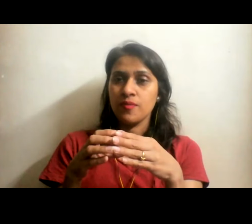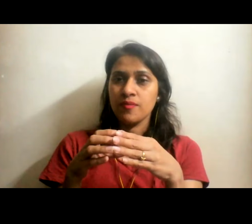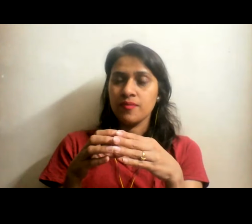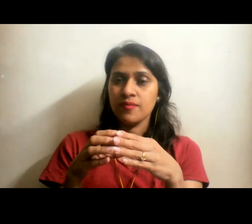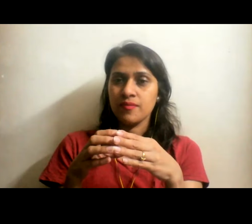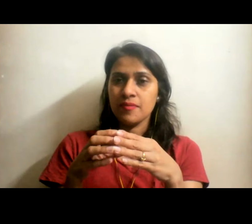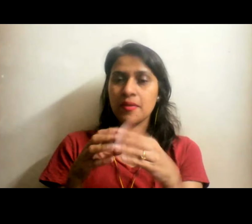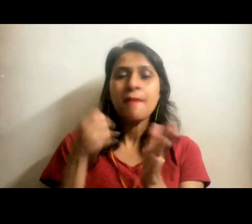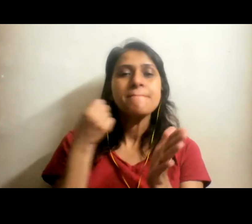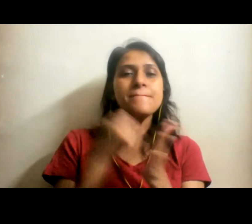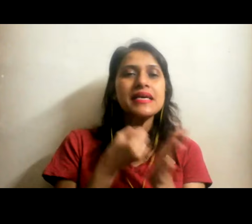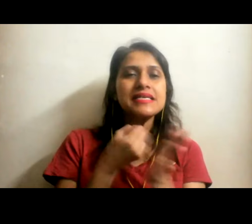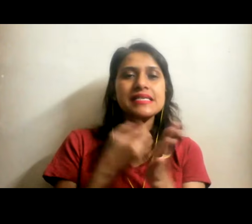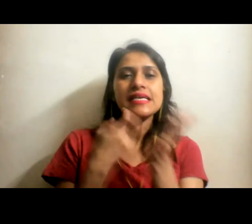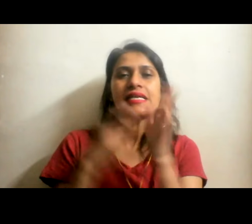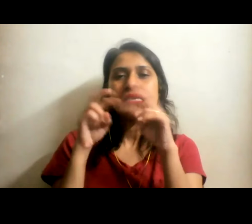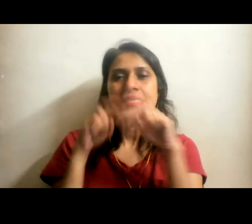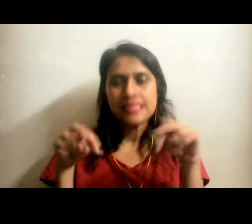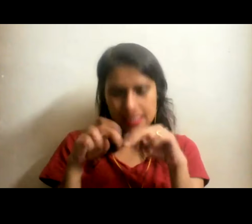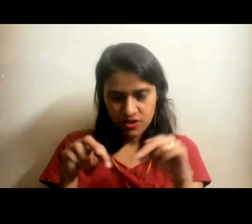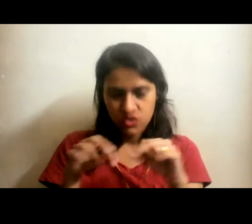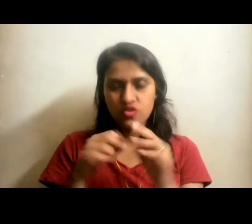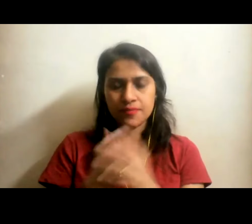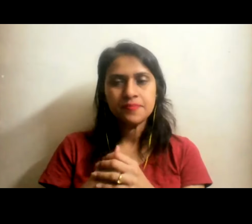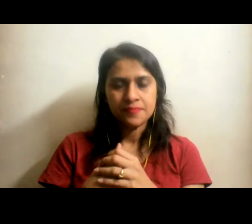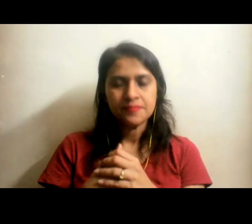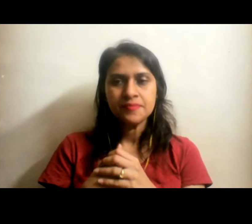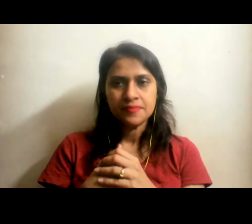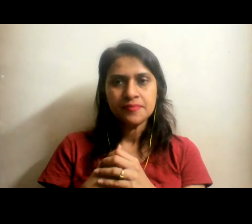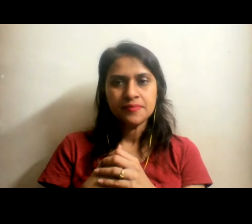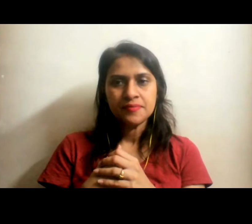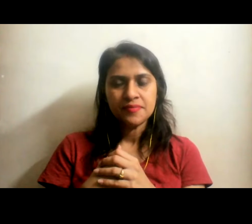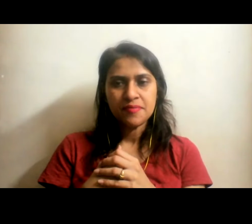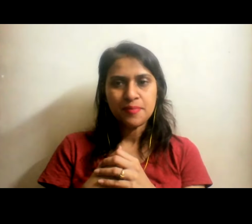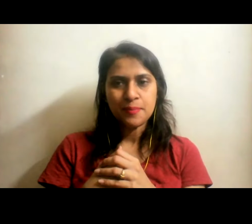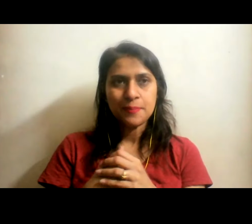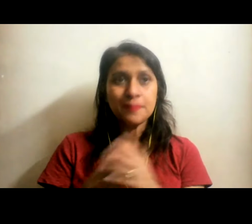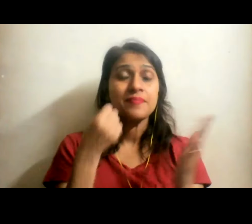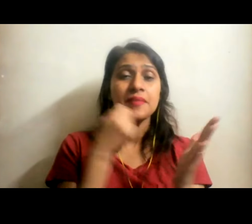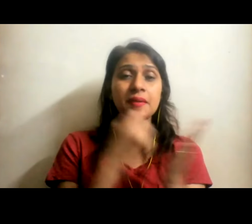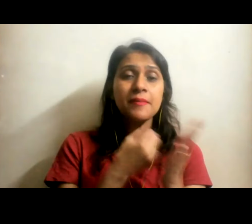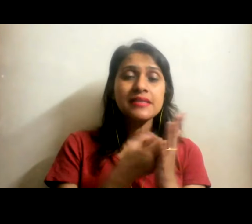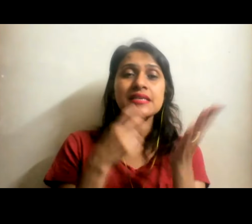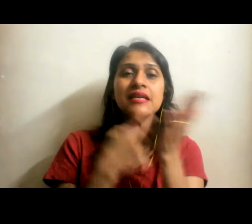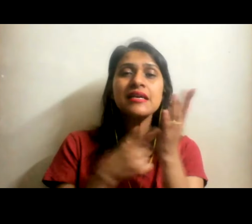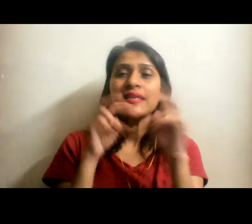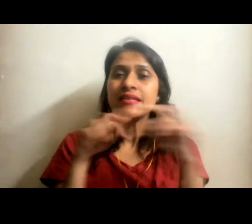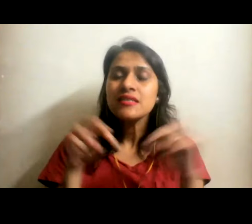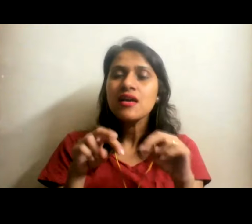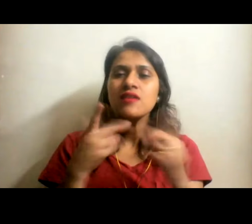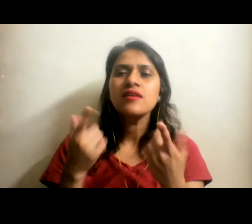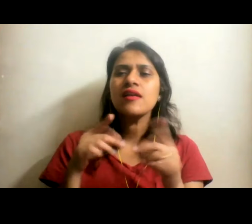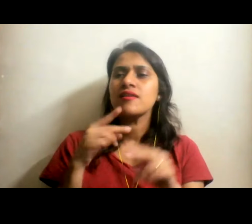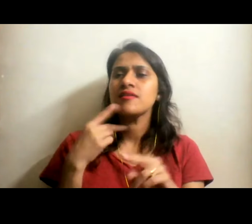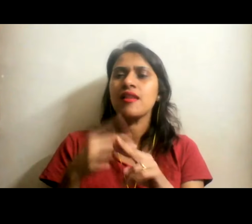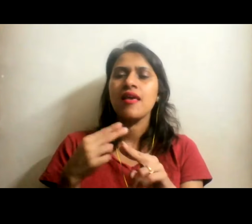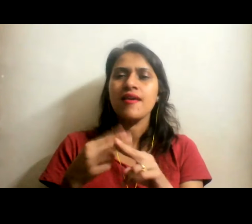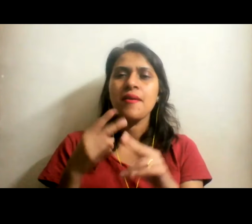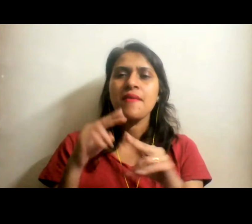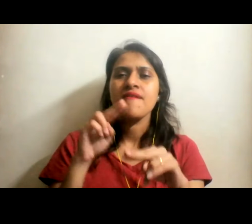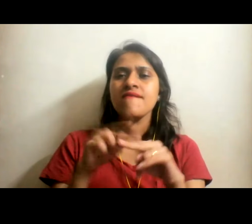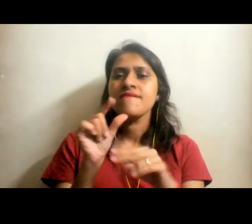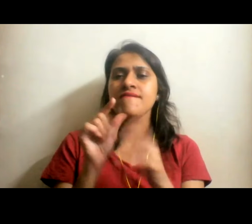research. So I guess basic research is also called pure or fundamental research,